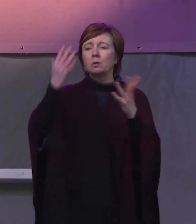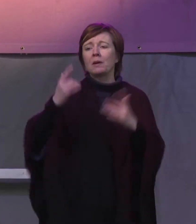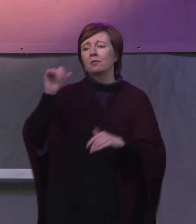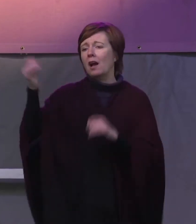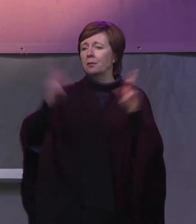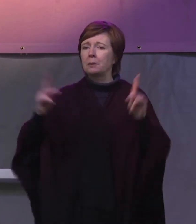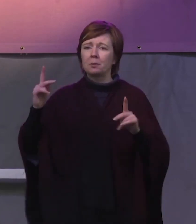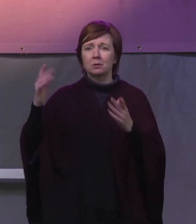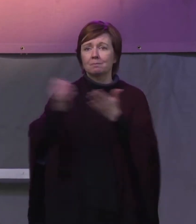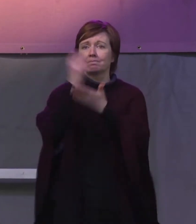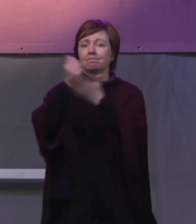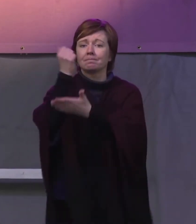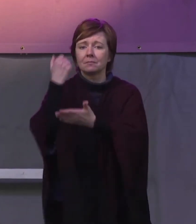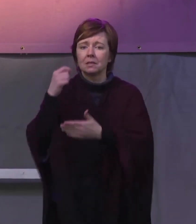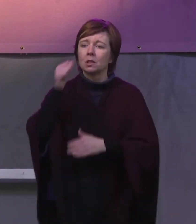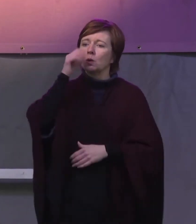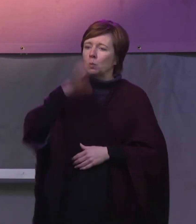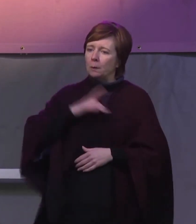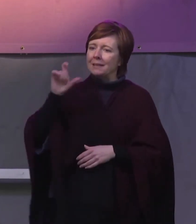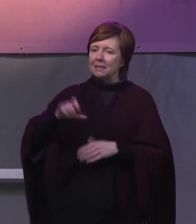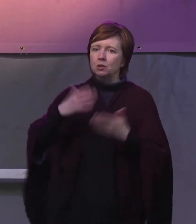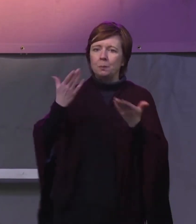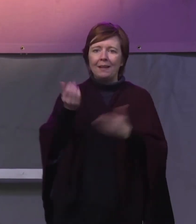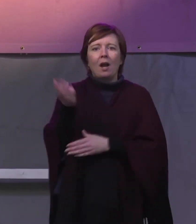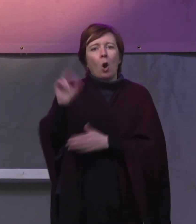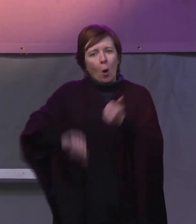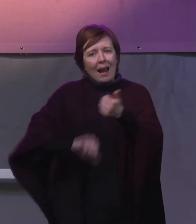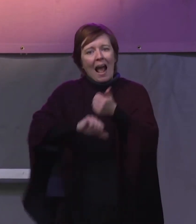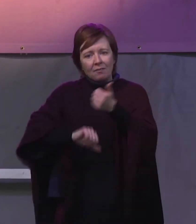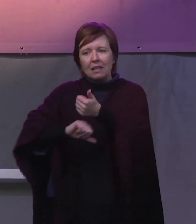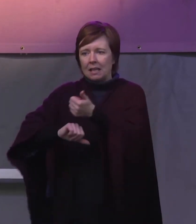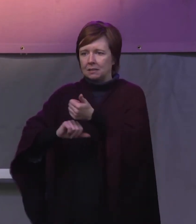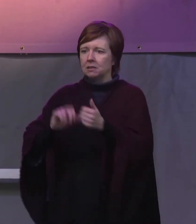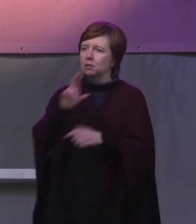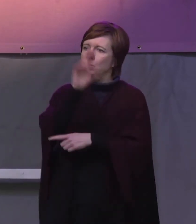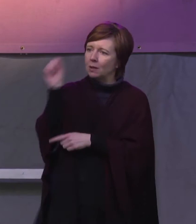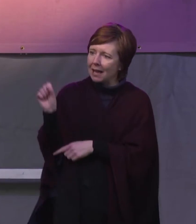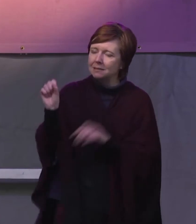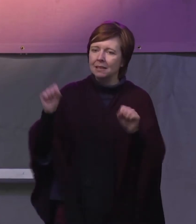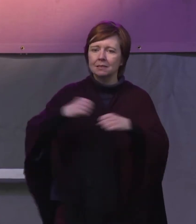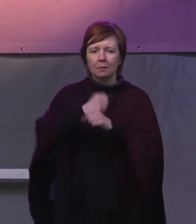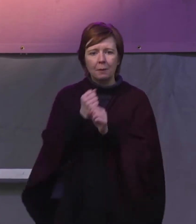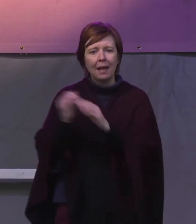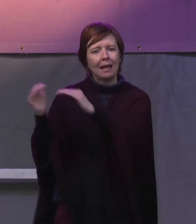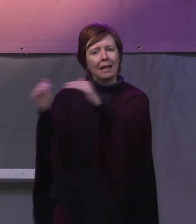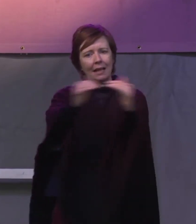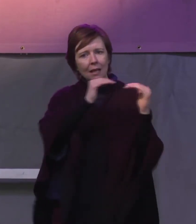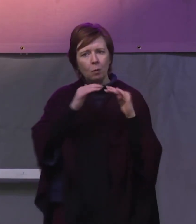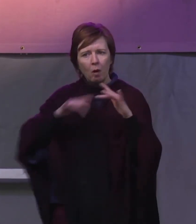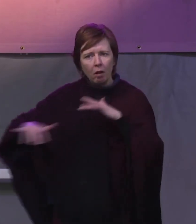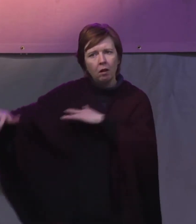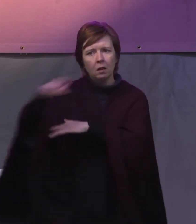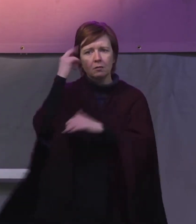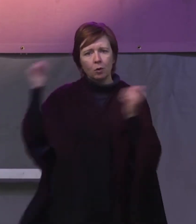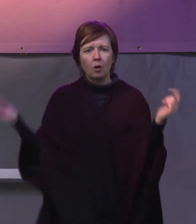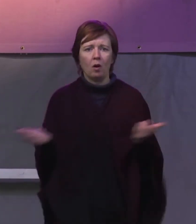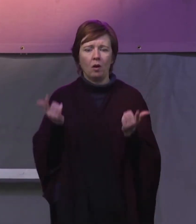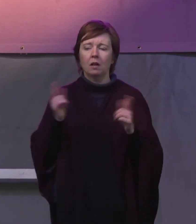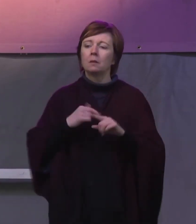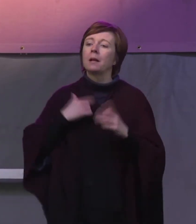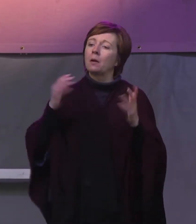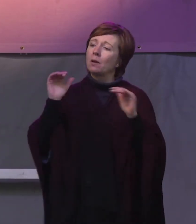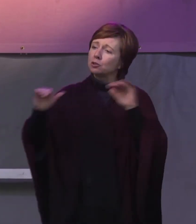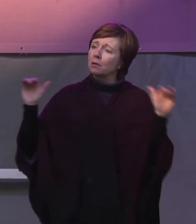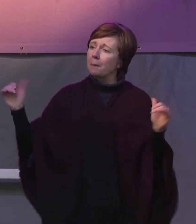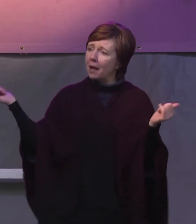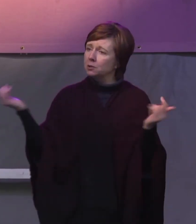to step forward. Women need to be their own advocates so the United States can create an equal playing field. But I would like to